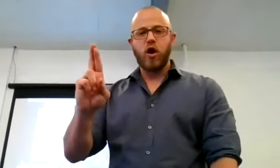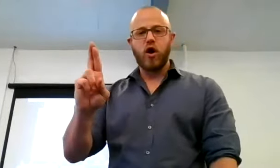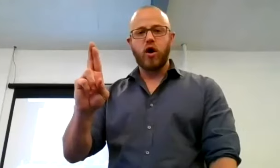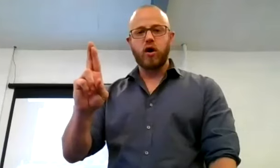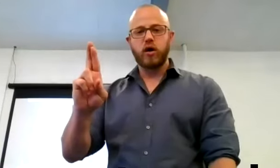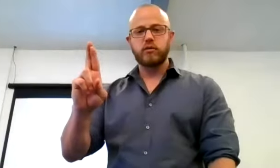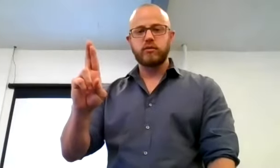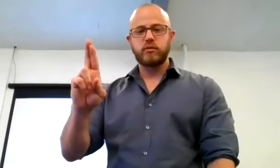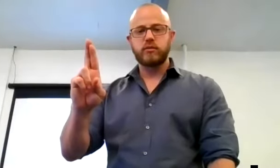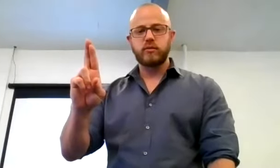R